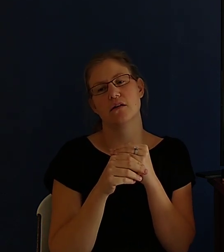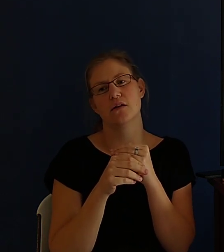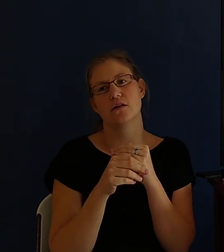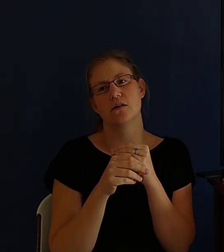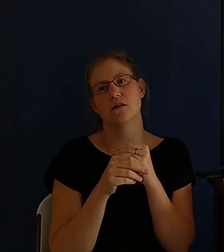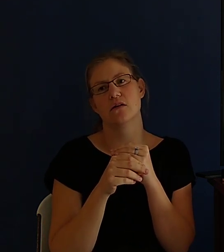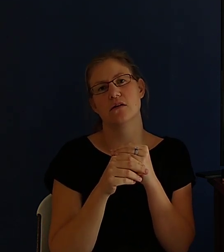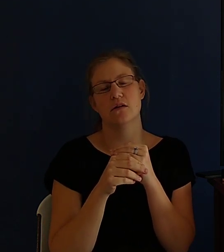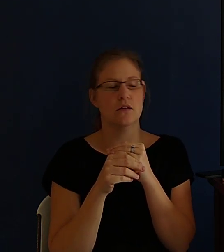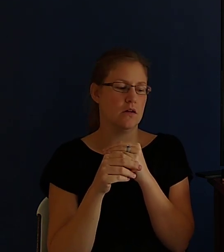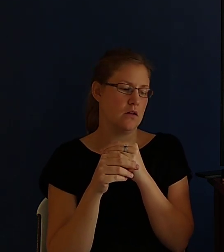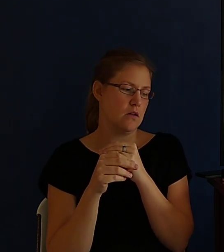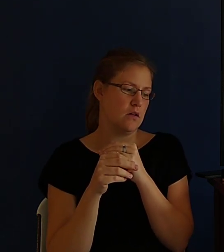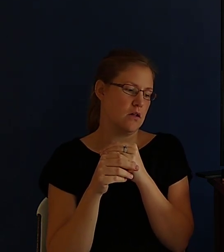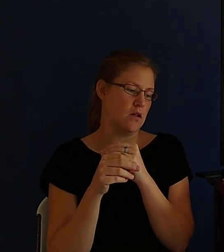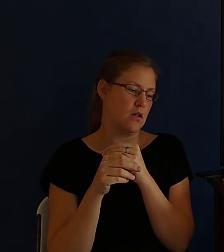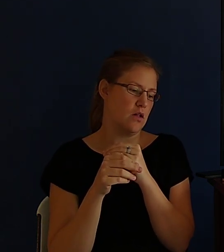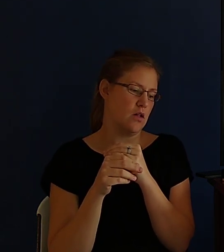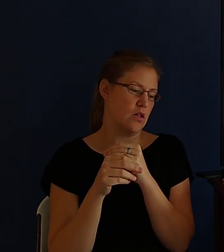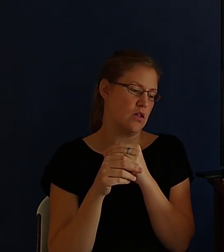the high weights of the